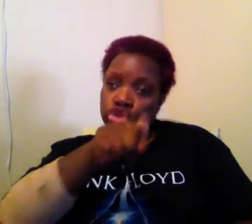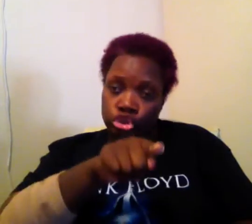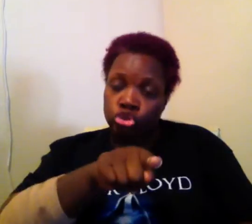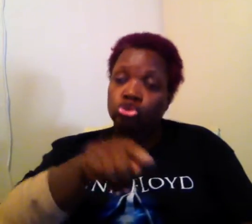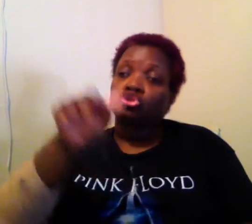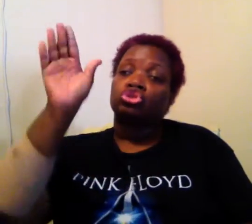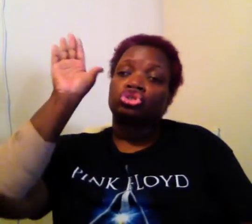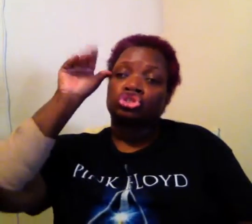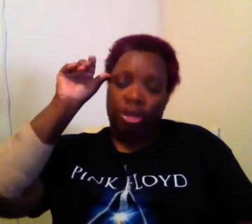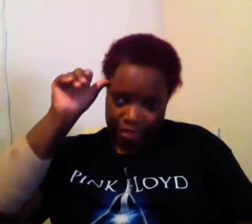My temper,